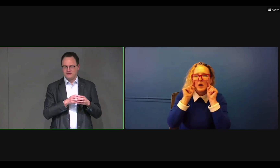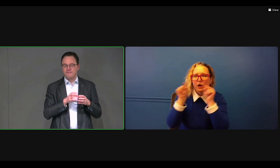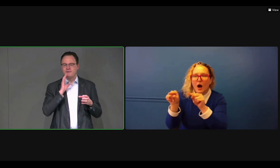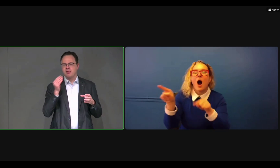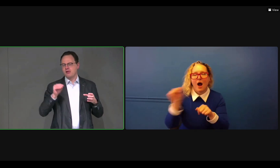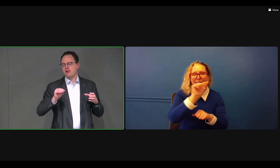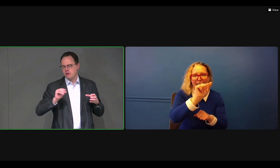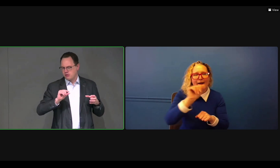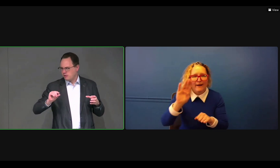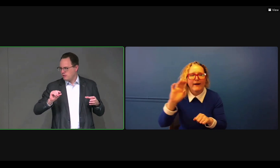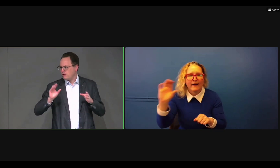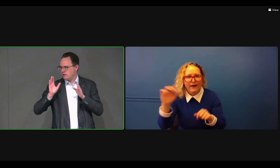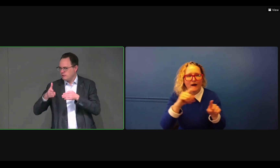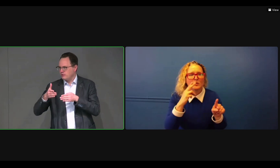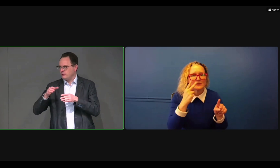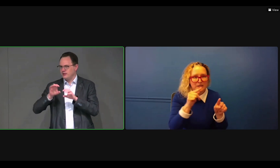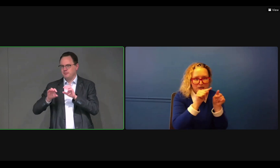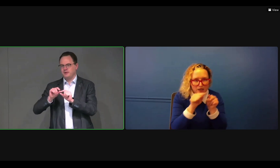math, science, physics.